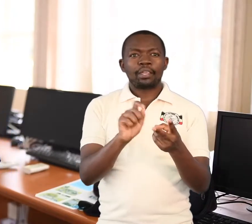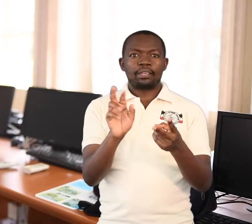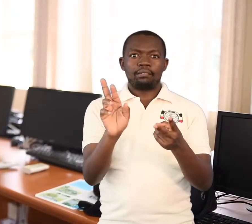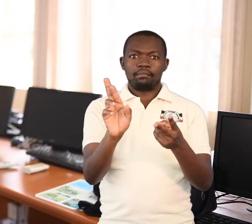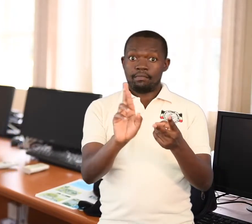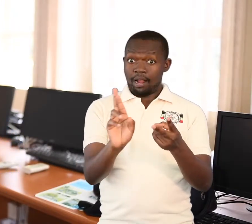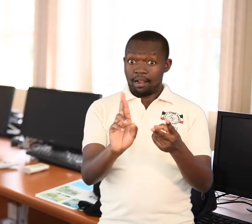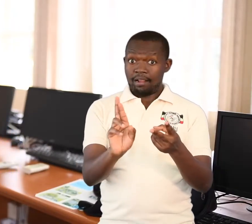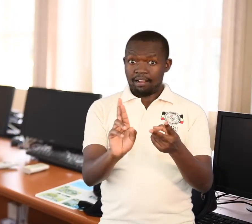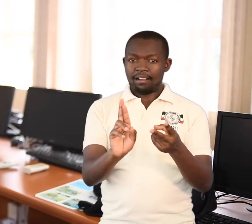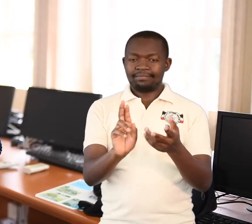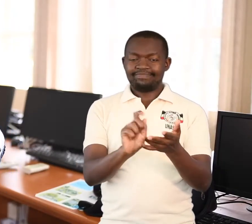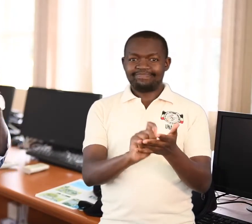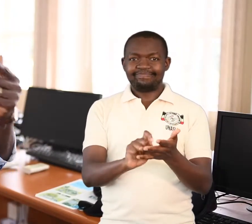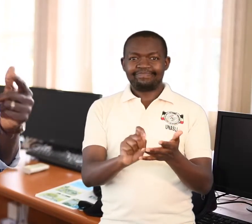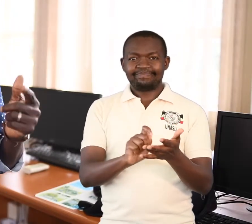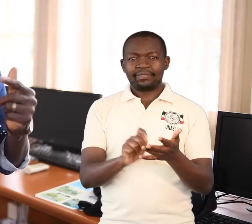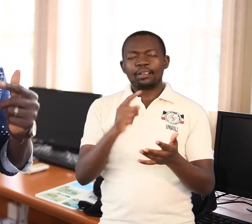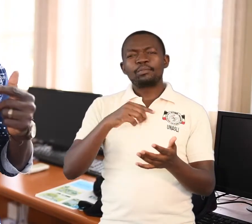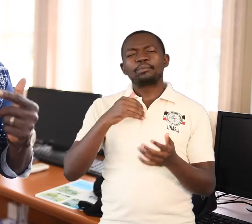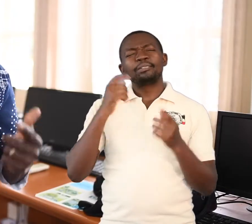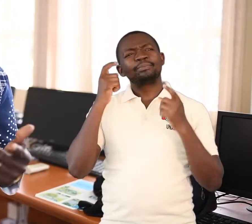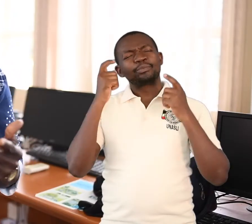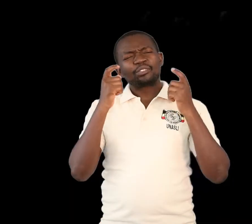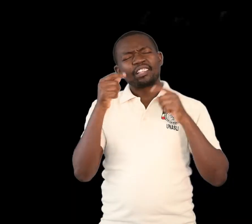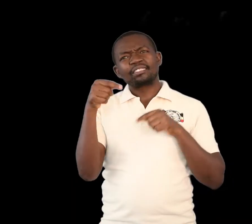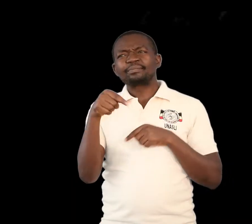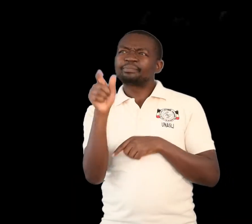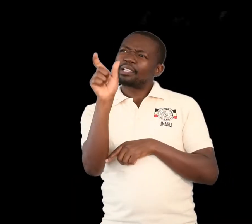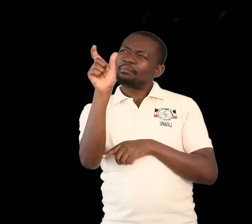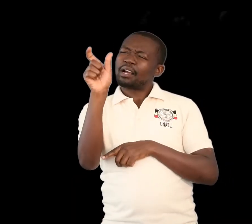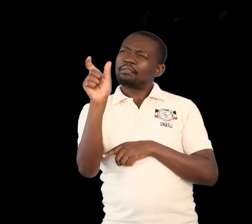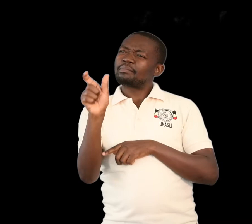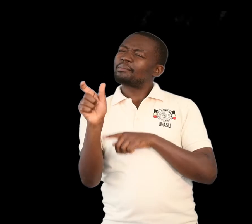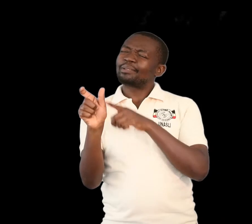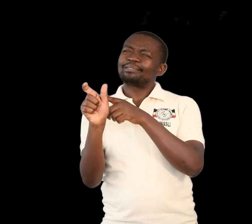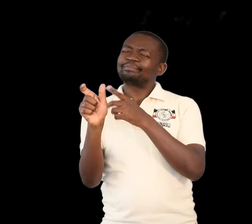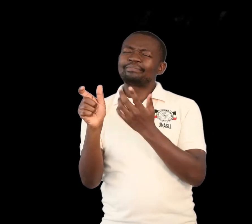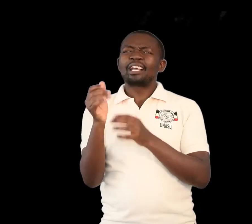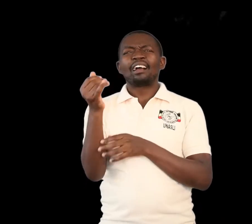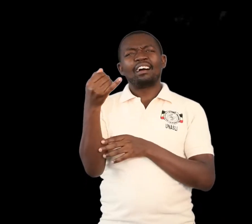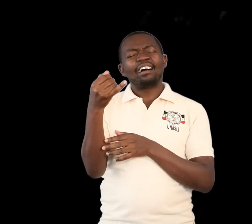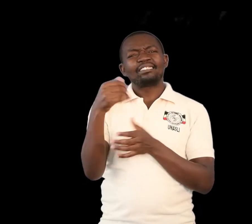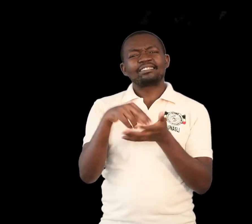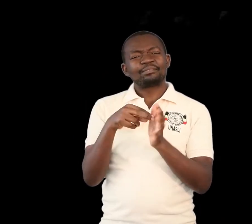write. We want to think about these terms. What is art?